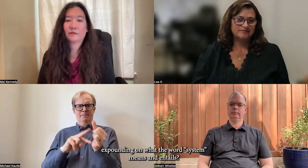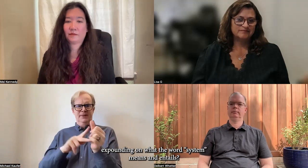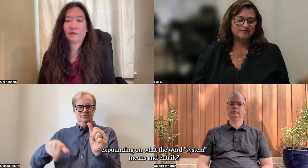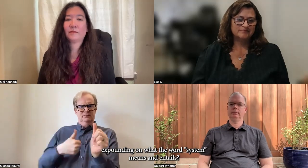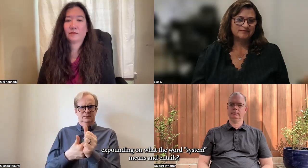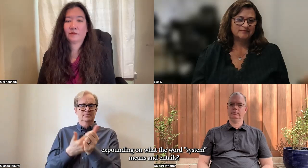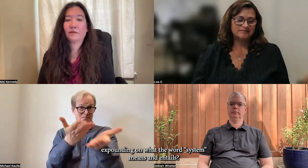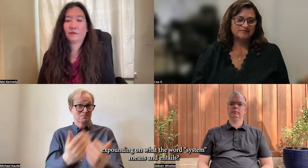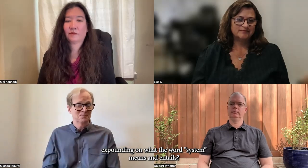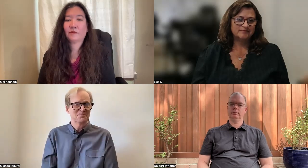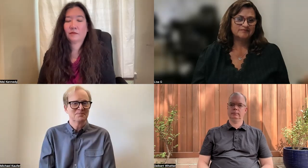word system means and entails?